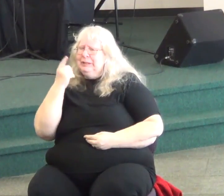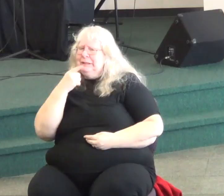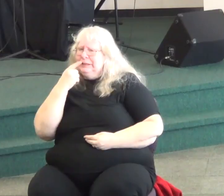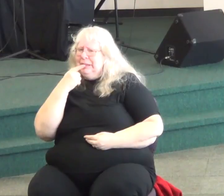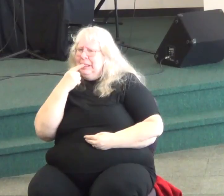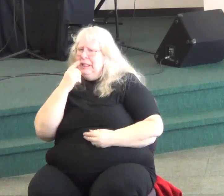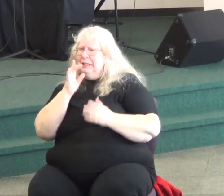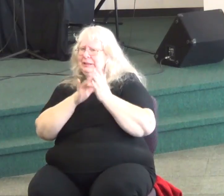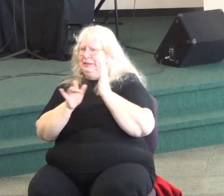week.